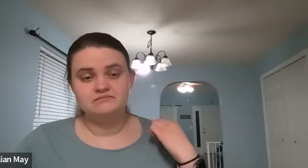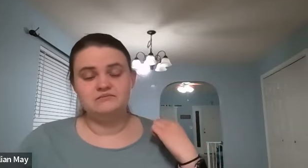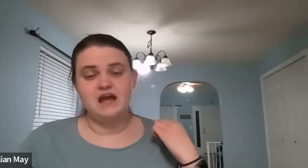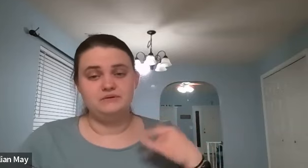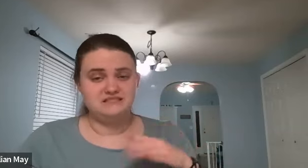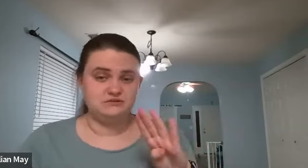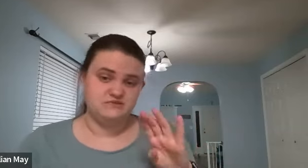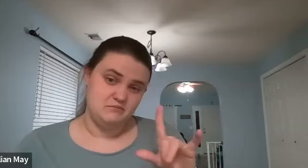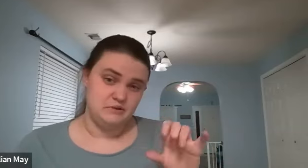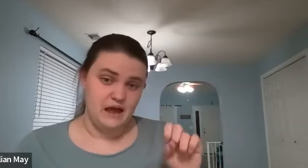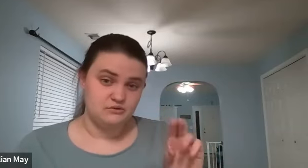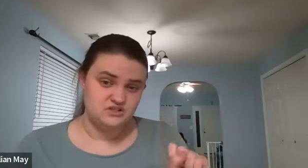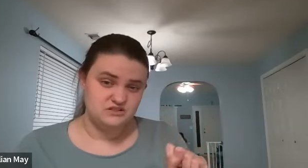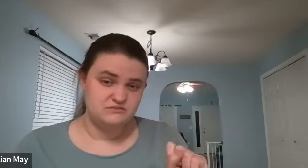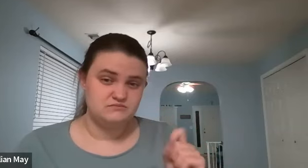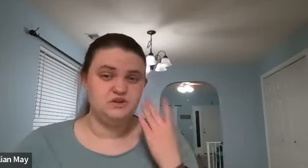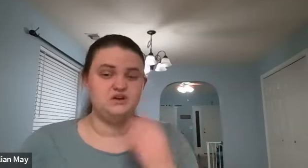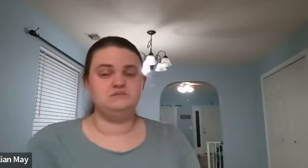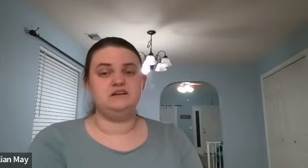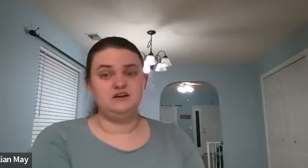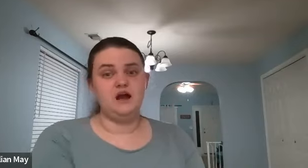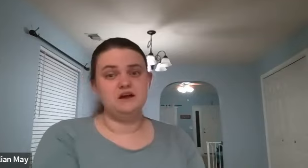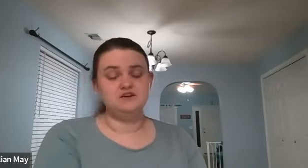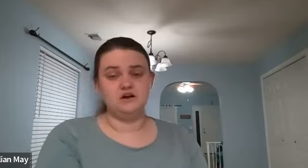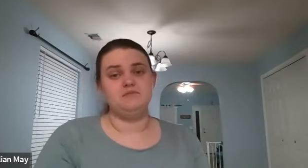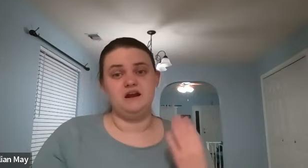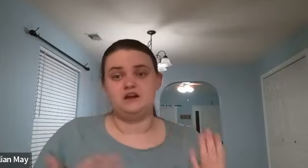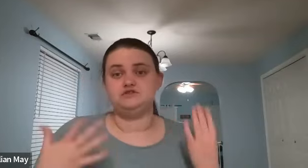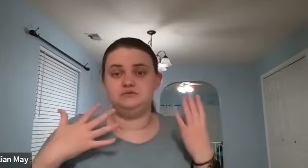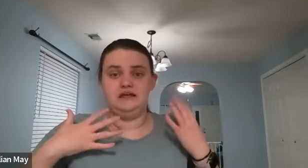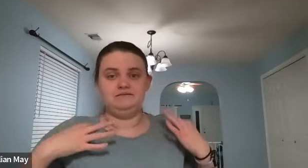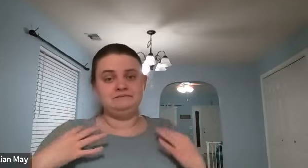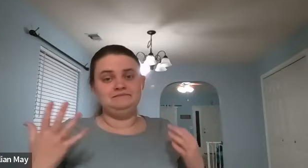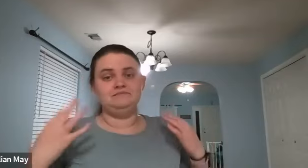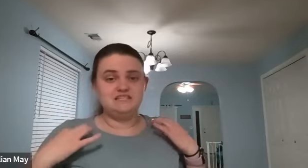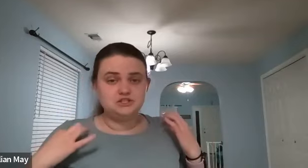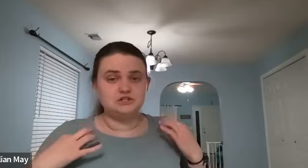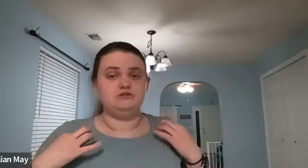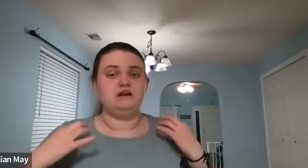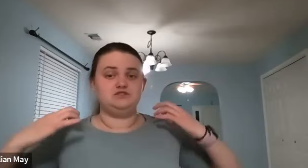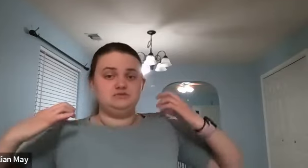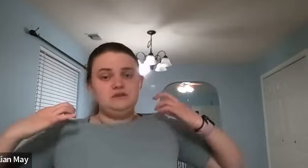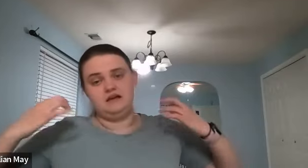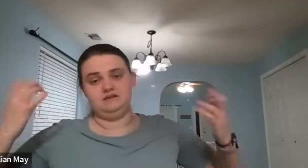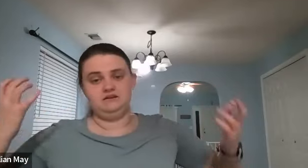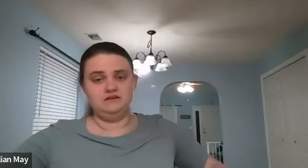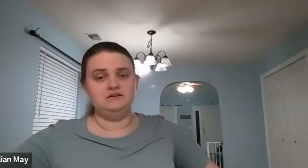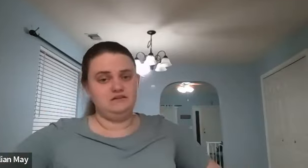I would still say blouse, to be clear. I'm not talking about an actual like t-shirt or an actual like that,